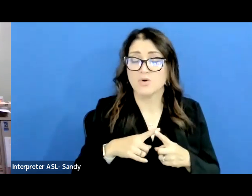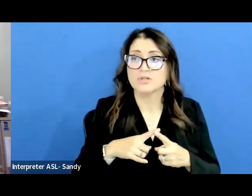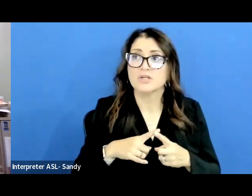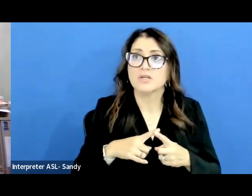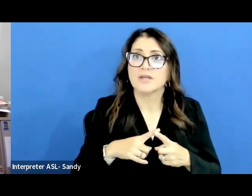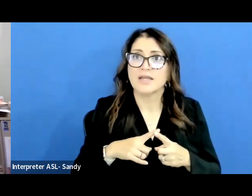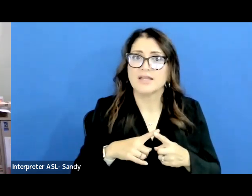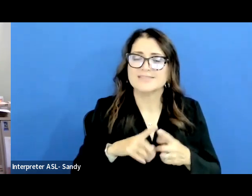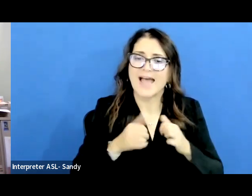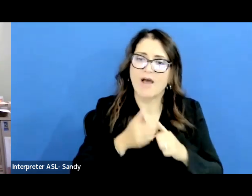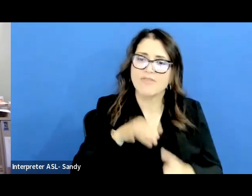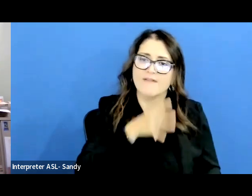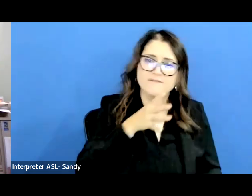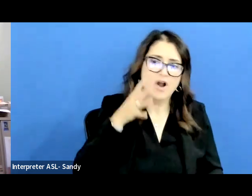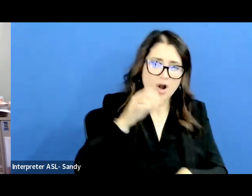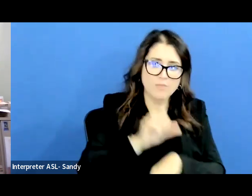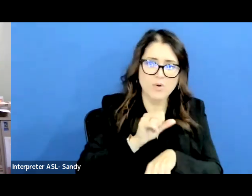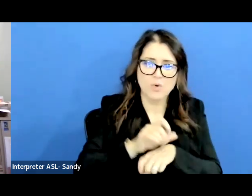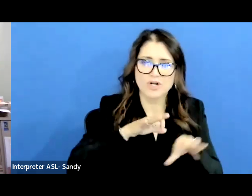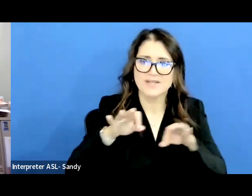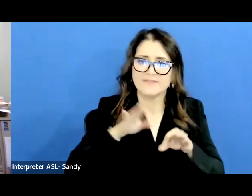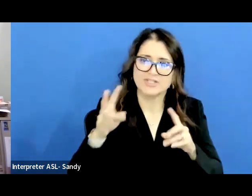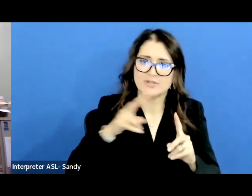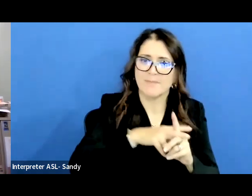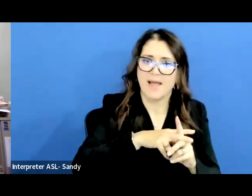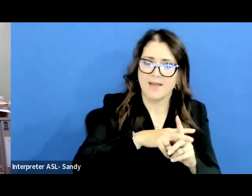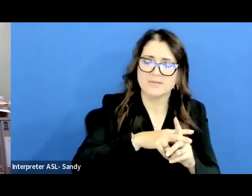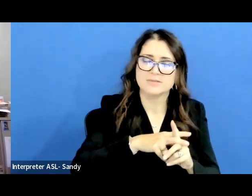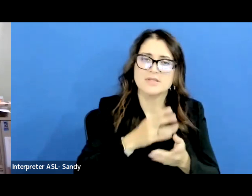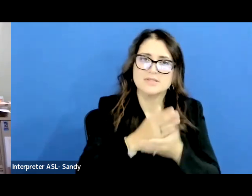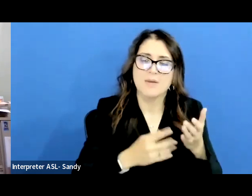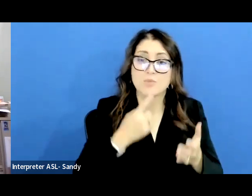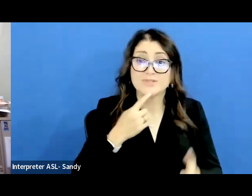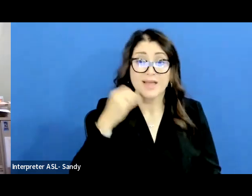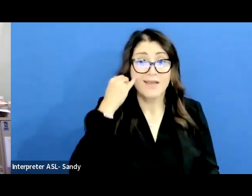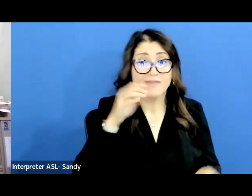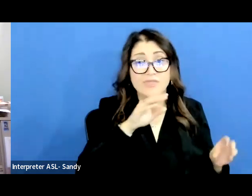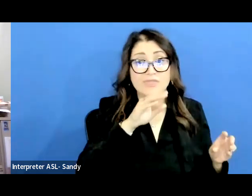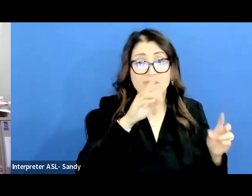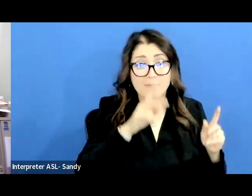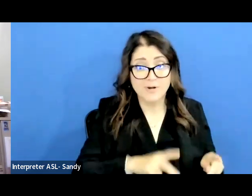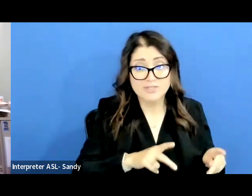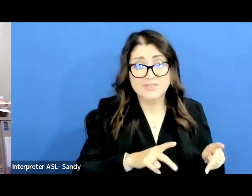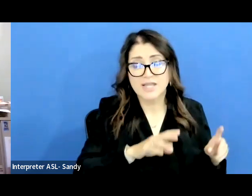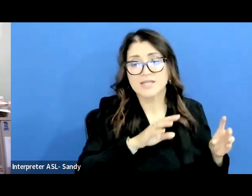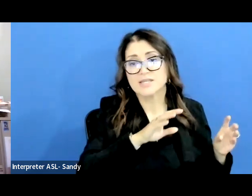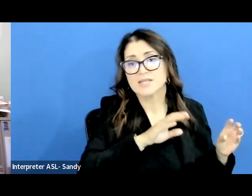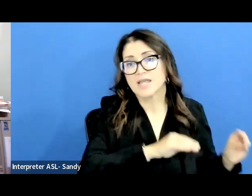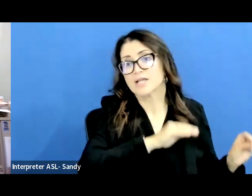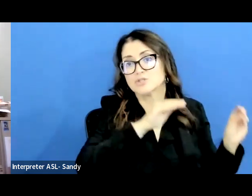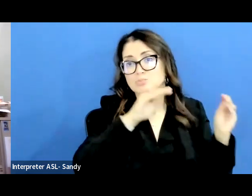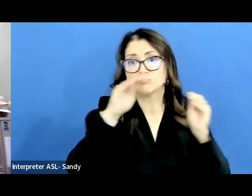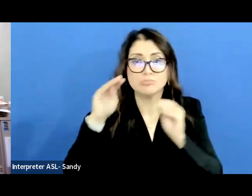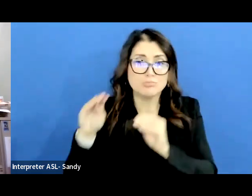worker definition is applied. There's some programs that will say if a person has moved for the purpose of